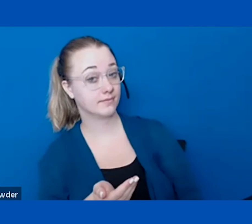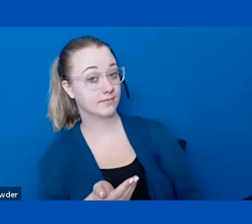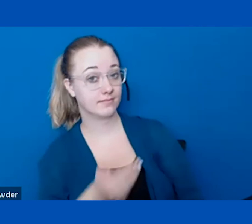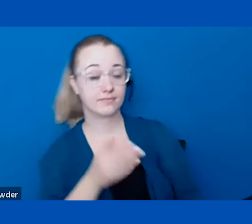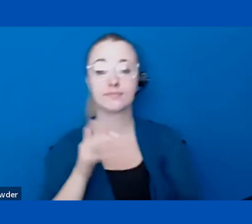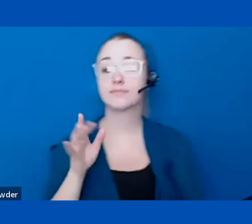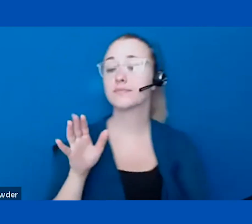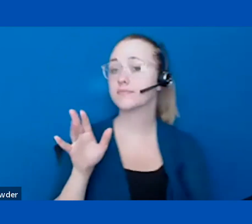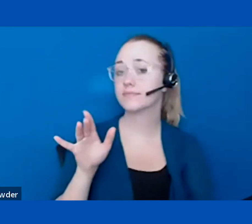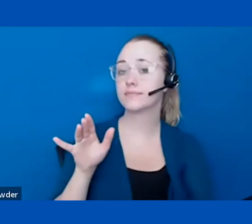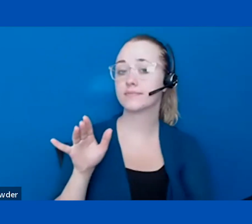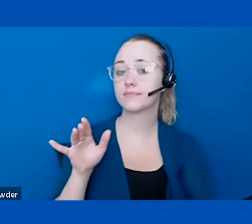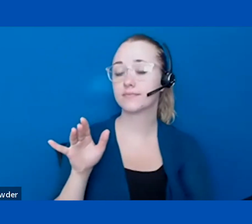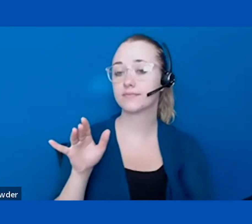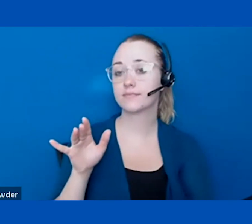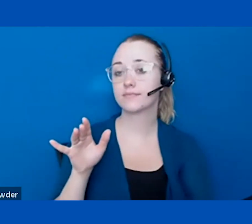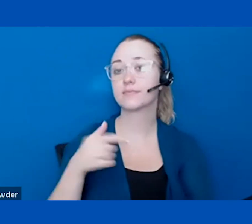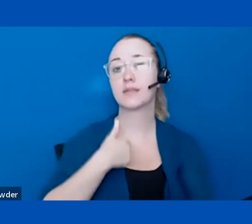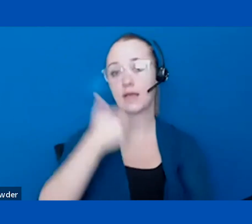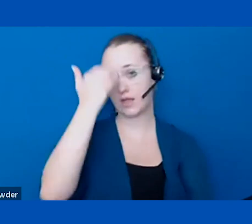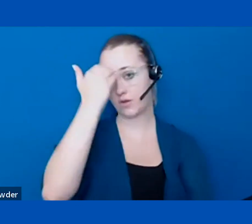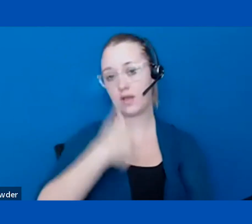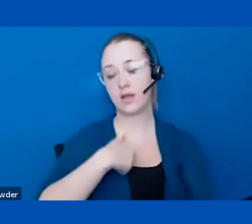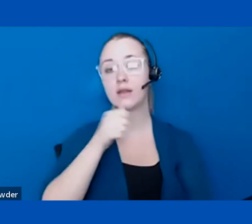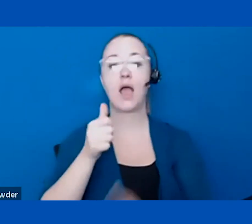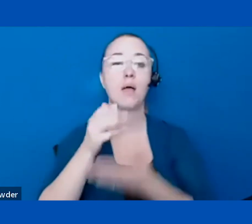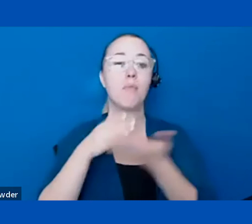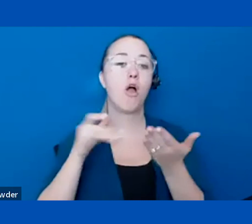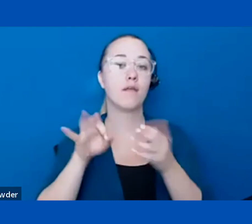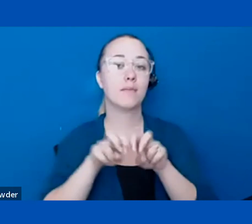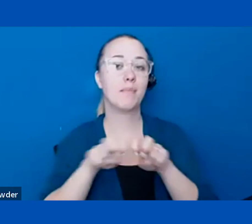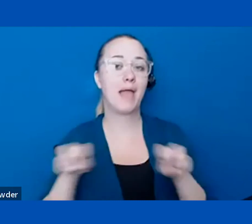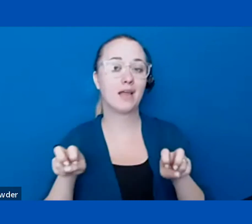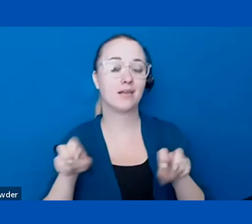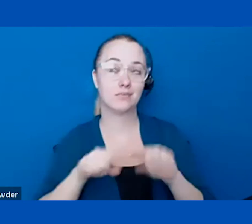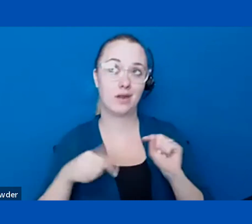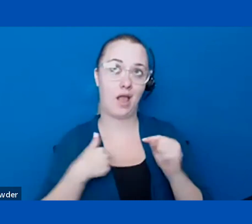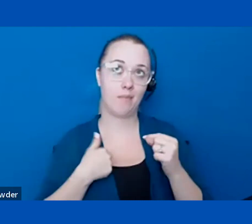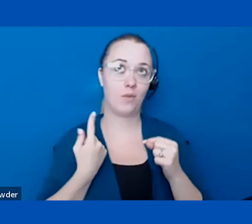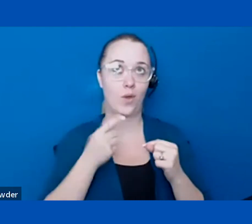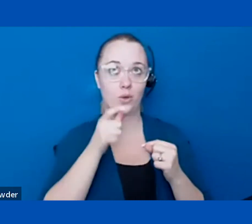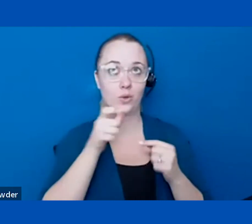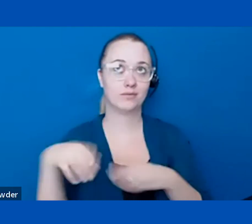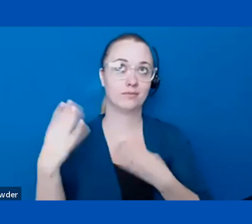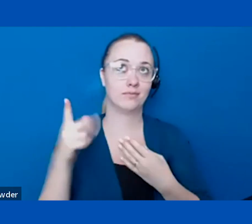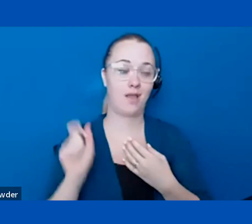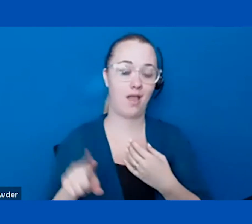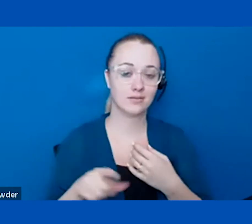For I know I'm not part of the panel, but since I'm the one who brought it up, Caitlin,